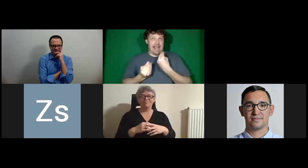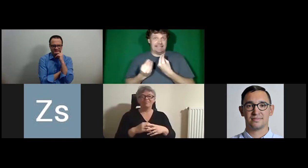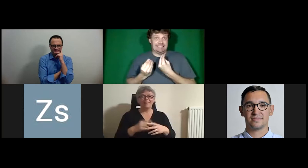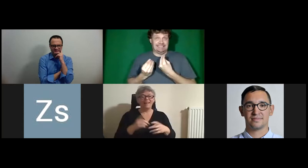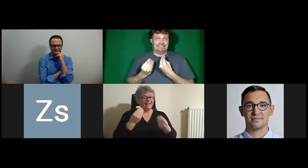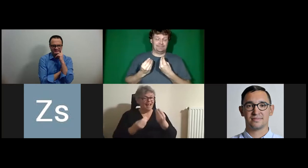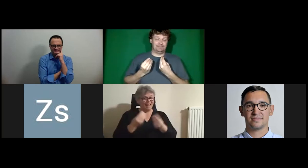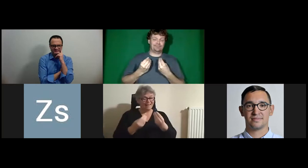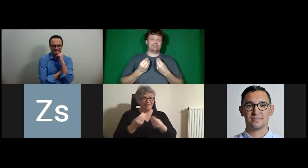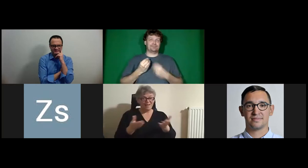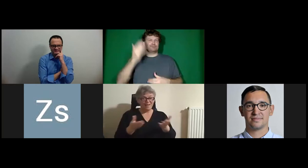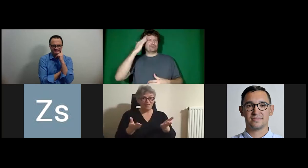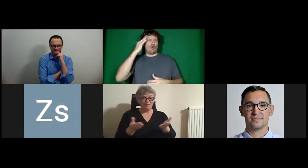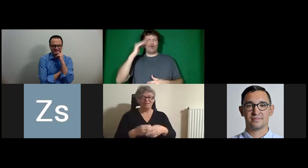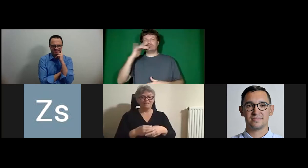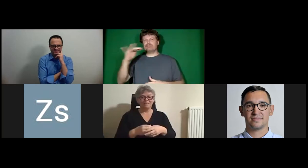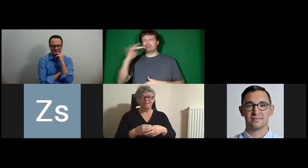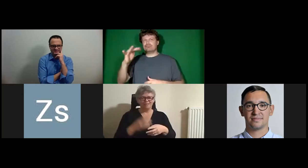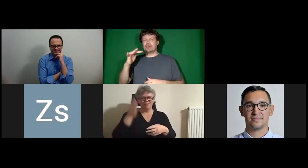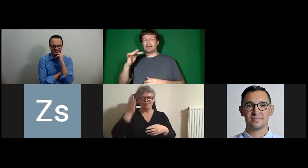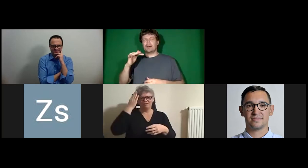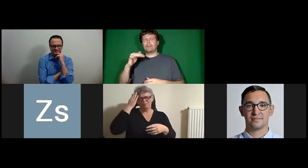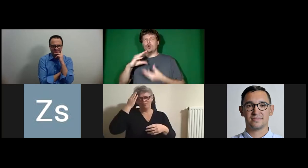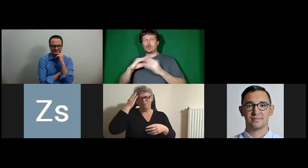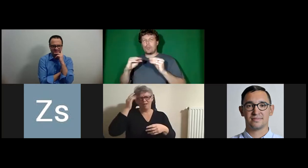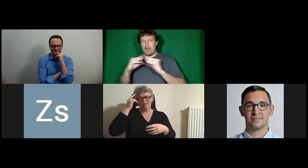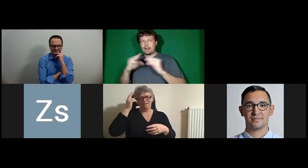is a great story. So this player